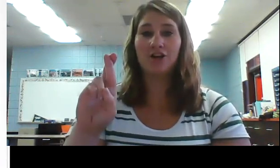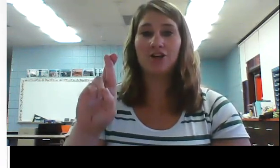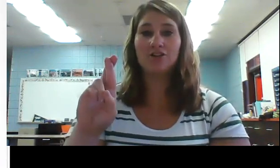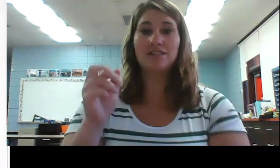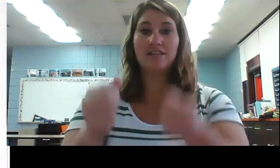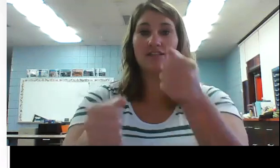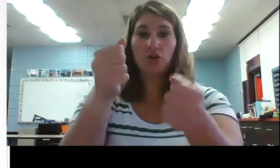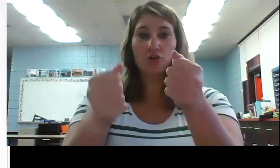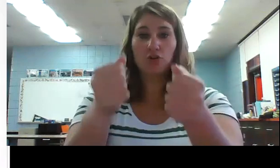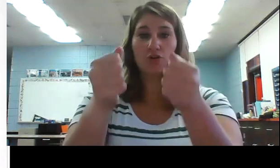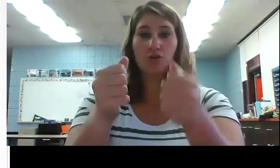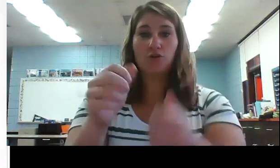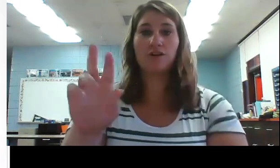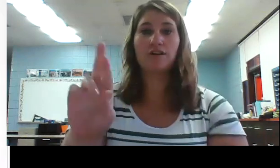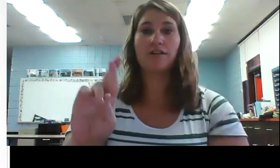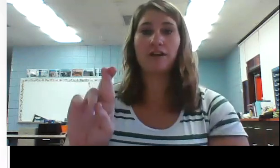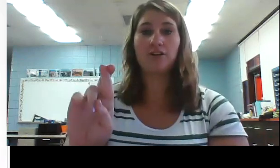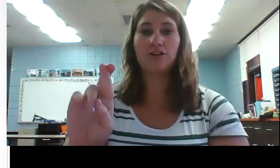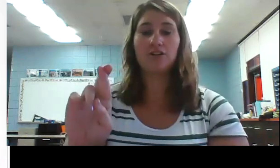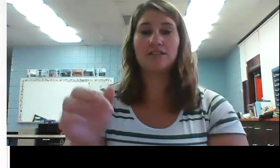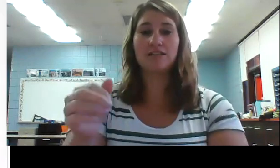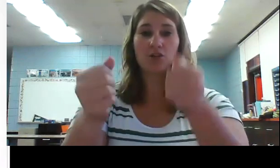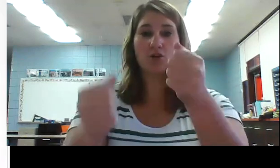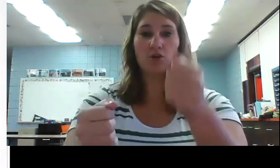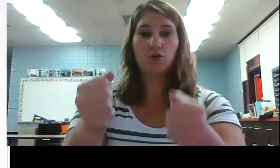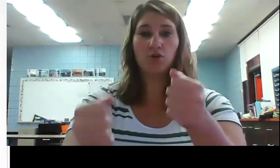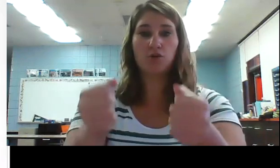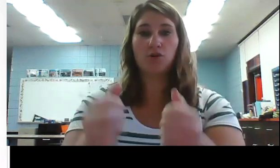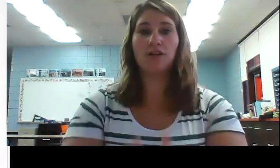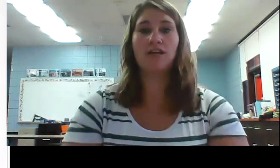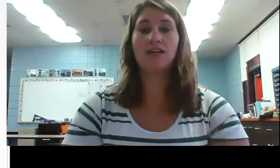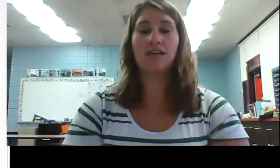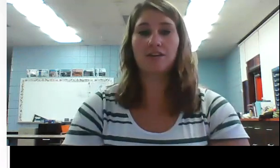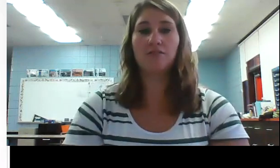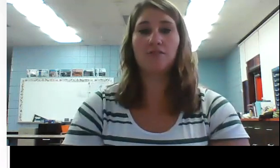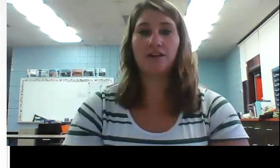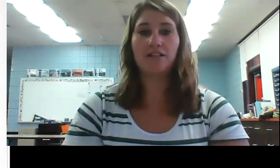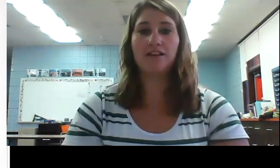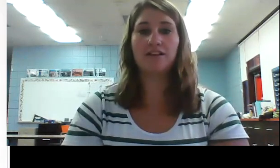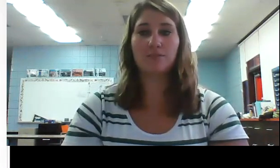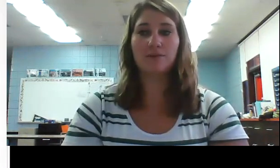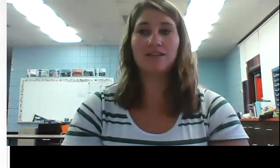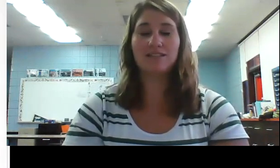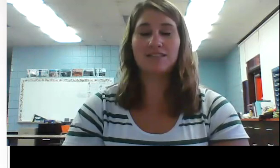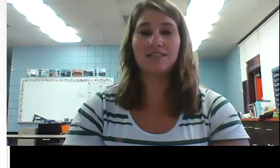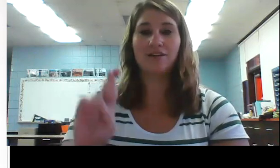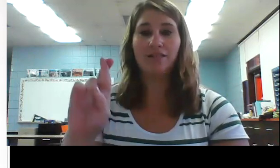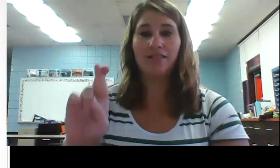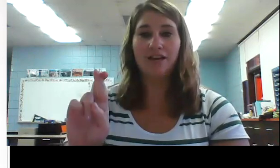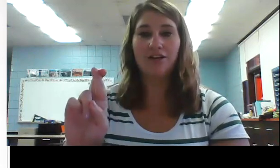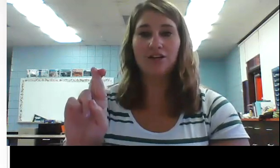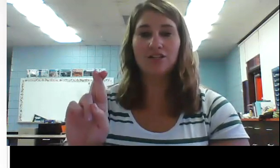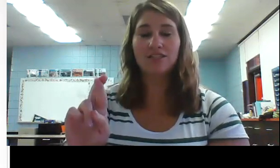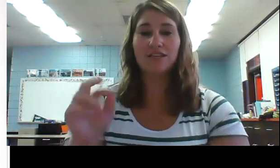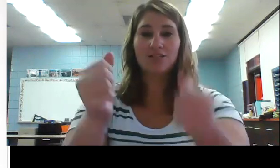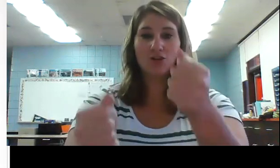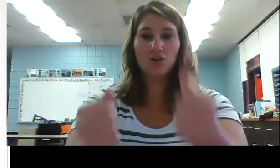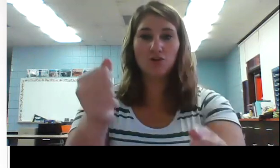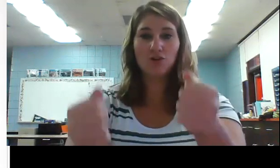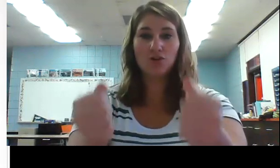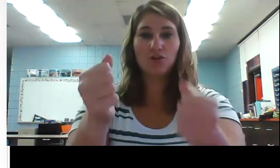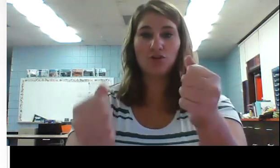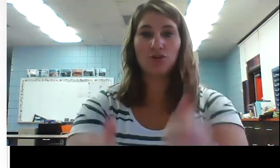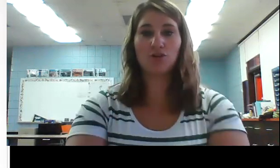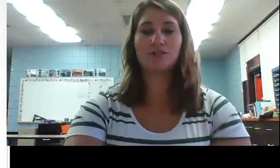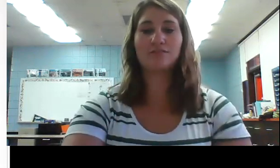the R says, the R says, every letter makes a sound. The R says,